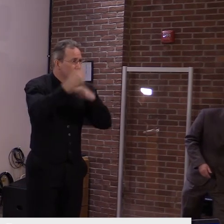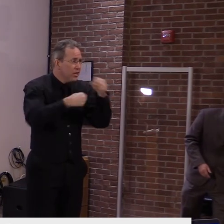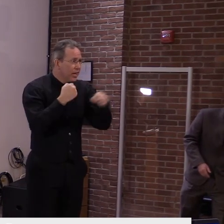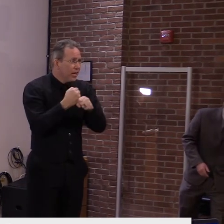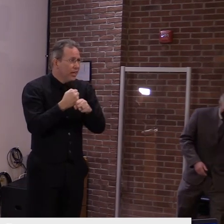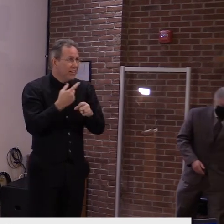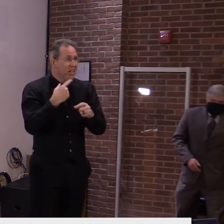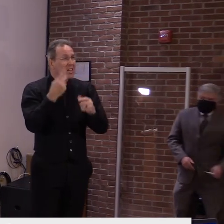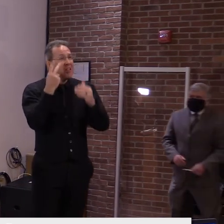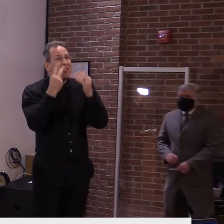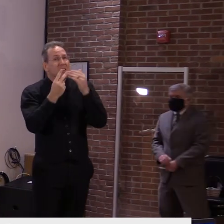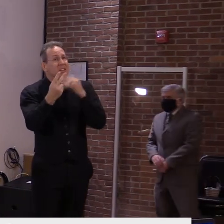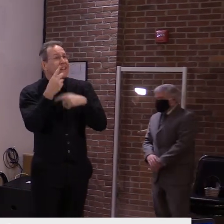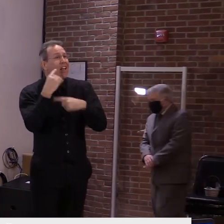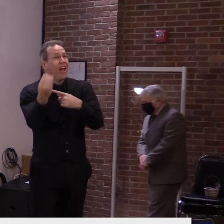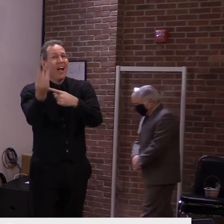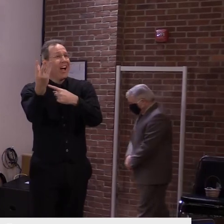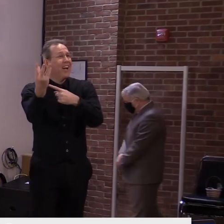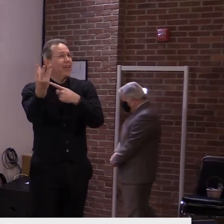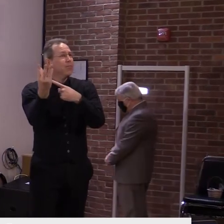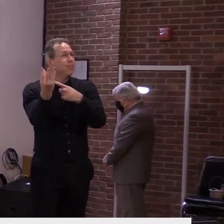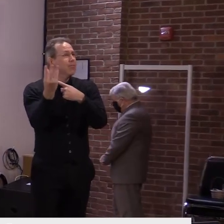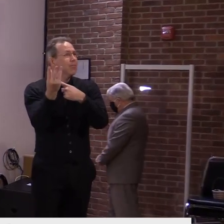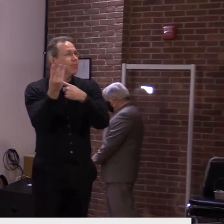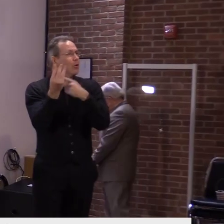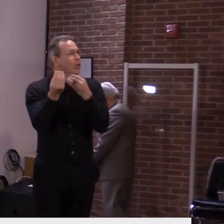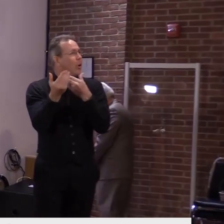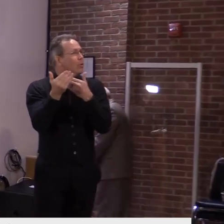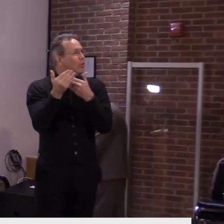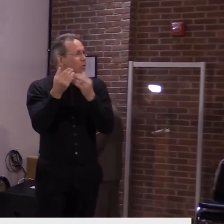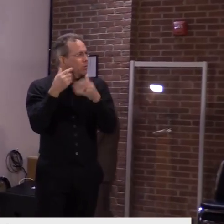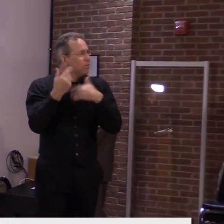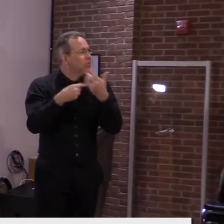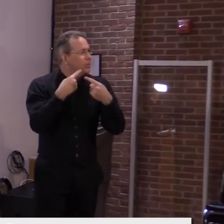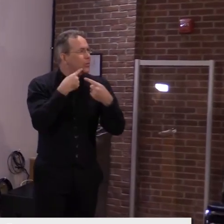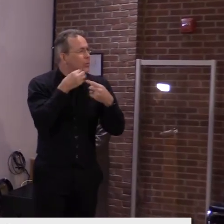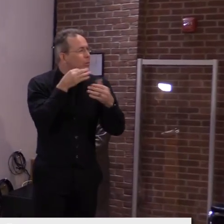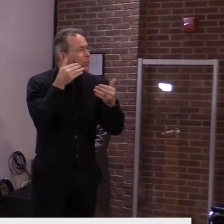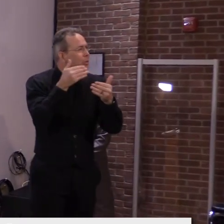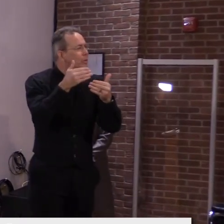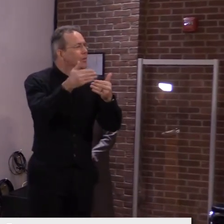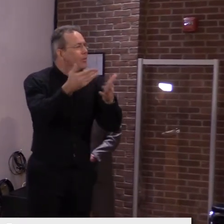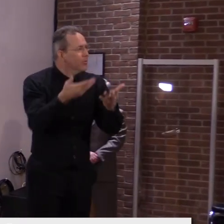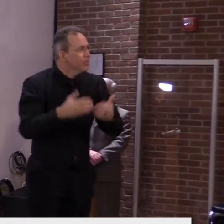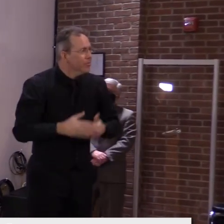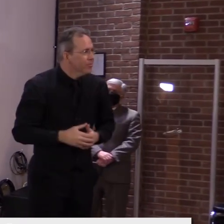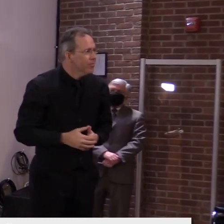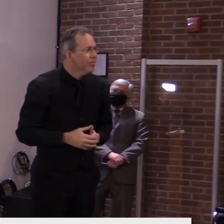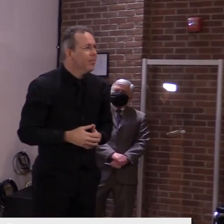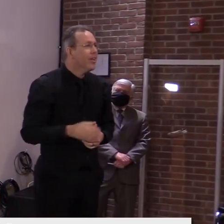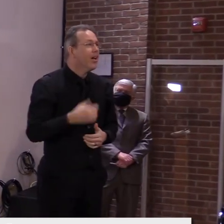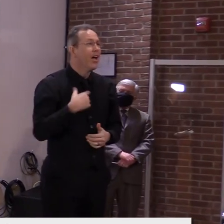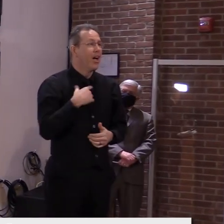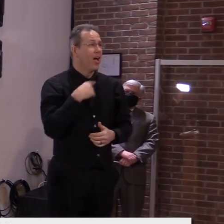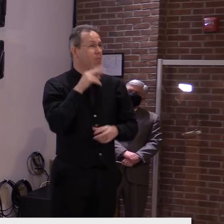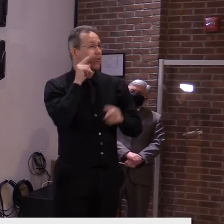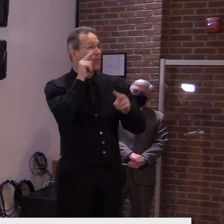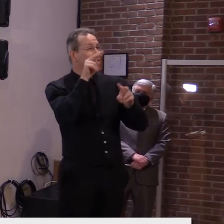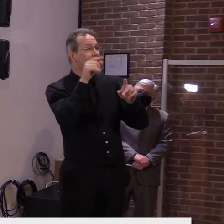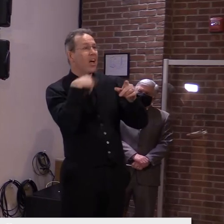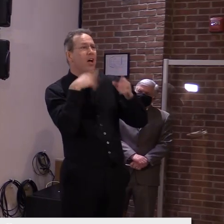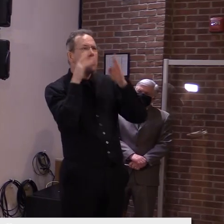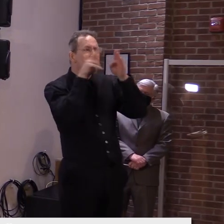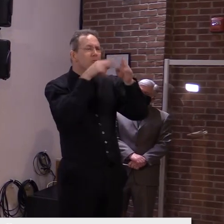here. So I would like to look forward, trying to get a number of as much of